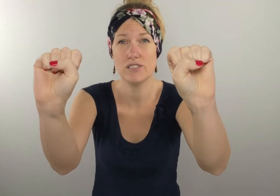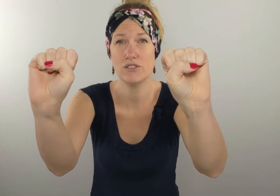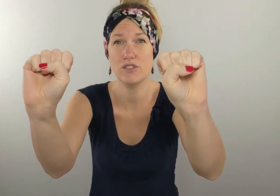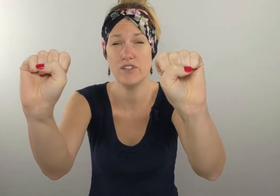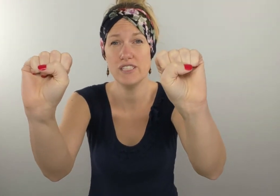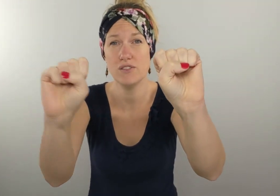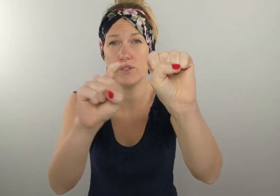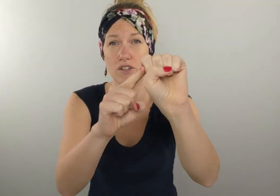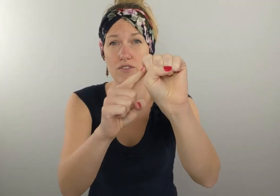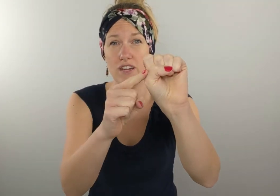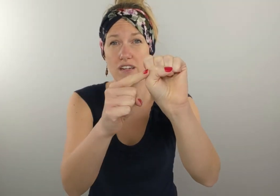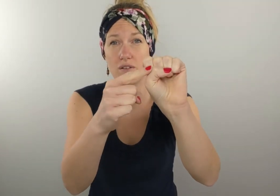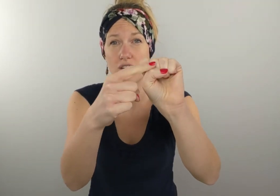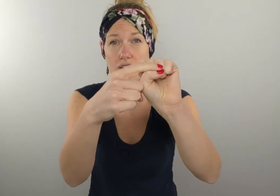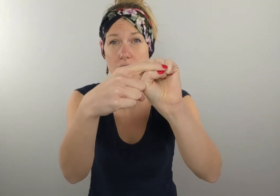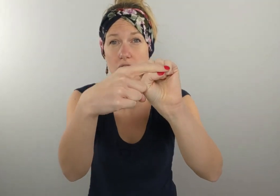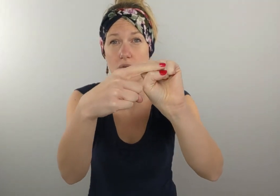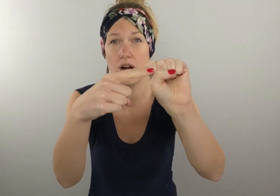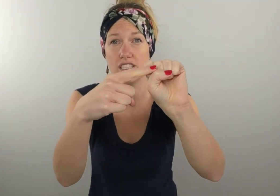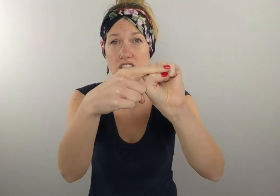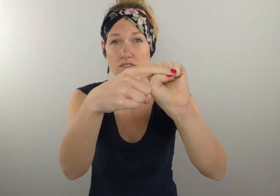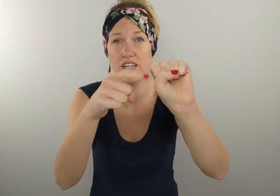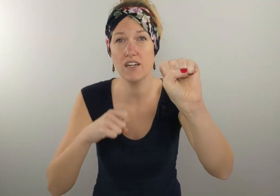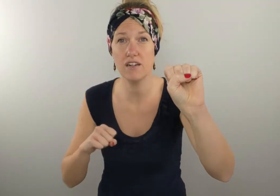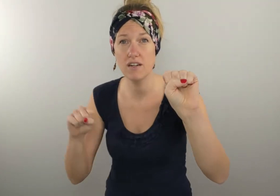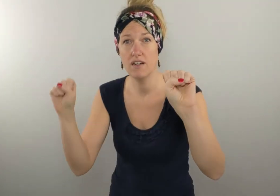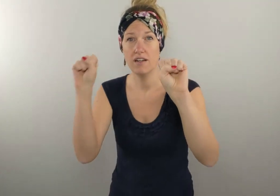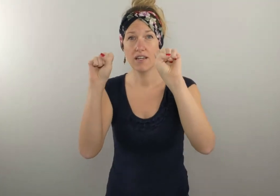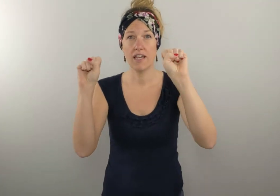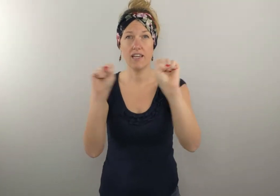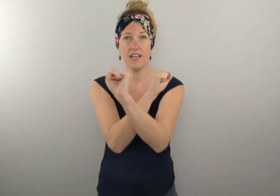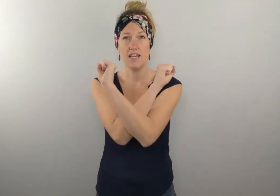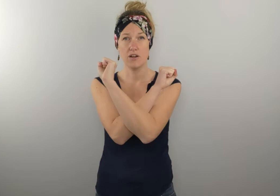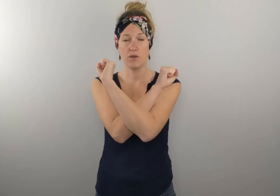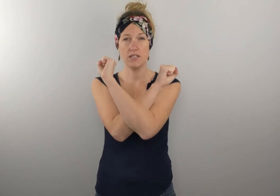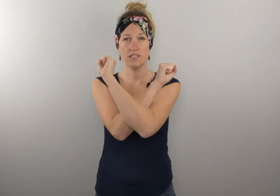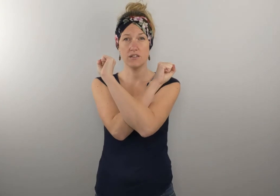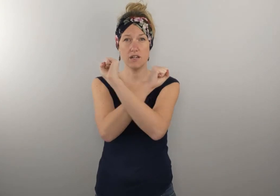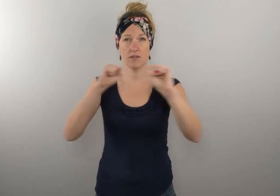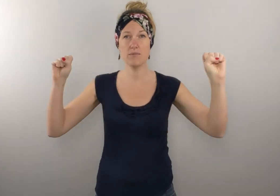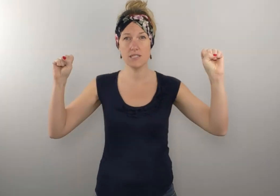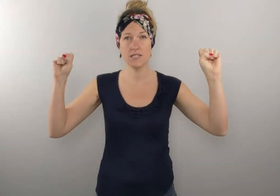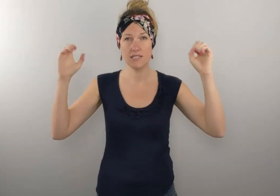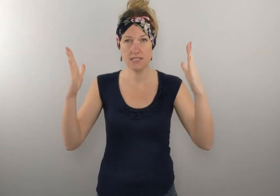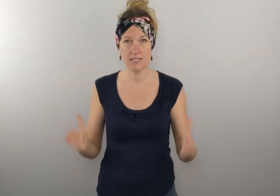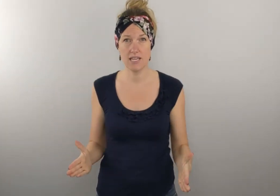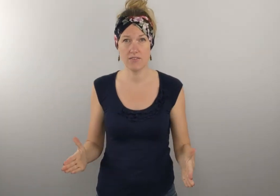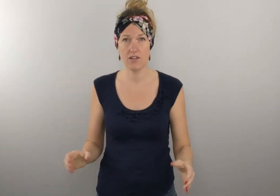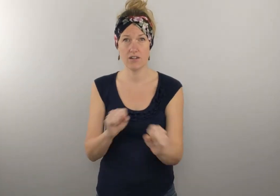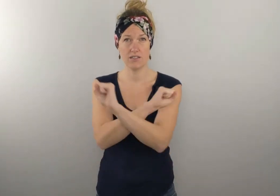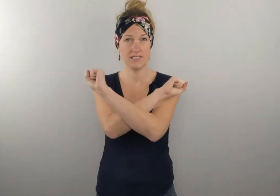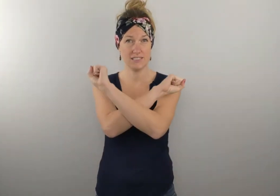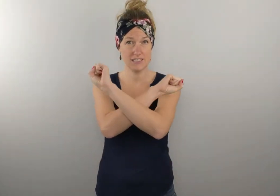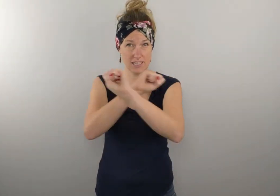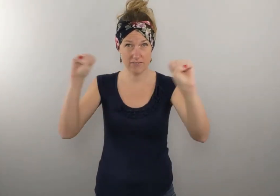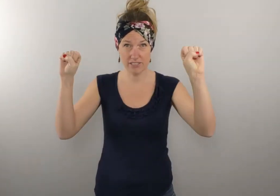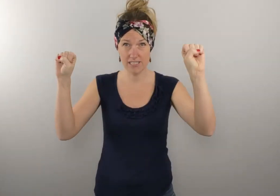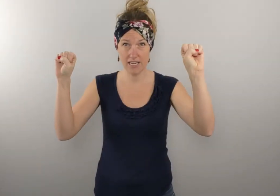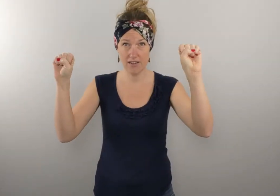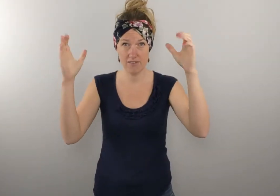those fists with your thumb across your finger, okay? Cross your arms, Savior. This is a sign for save,